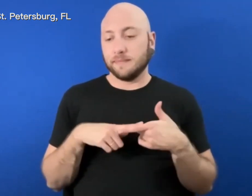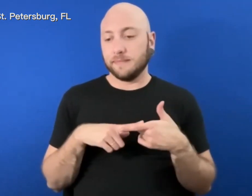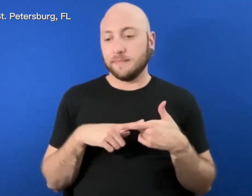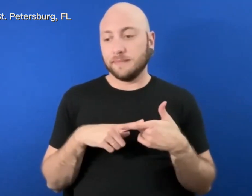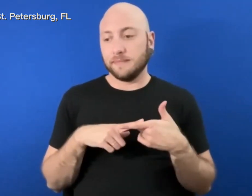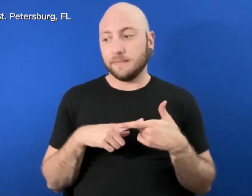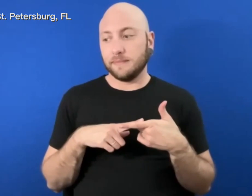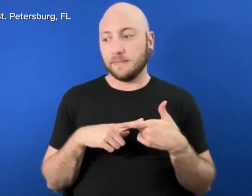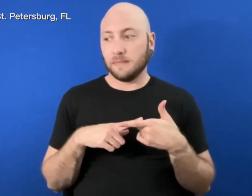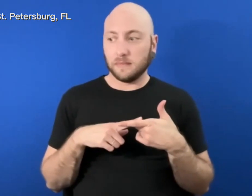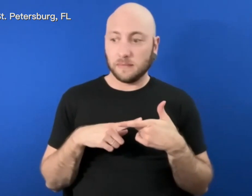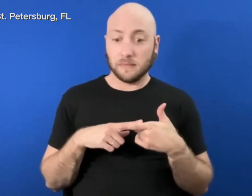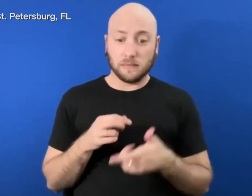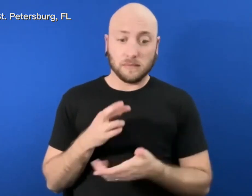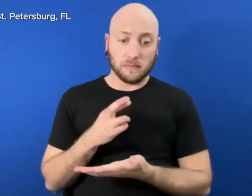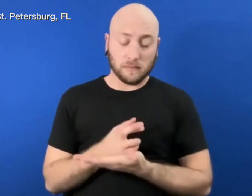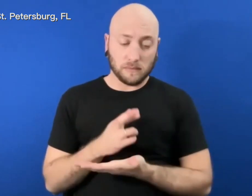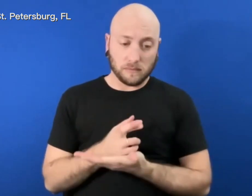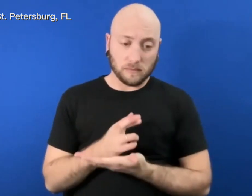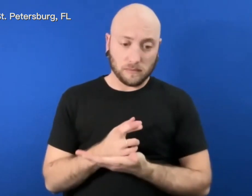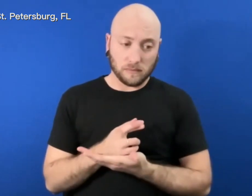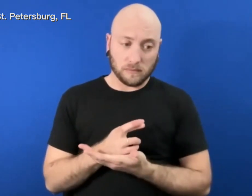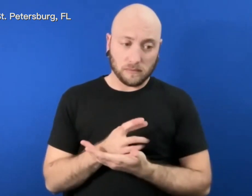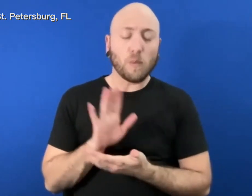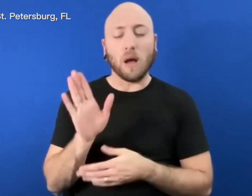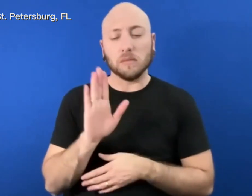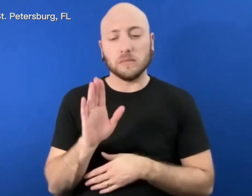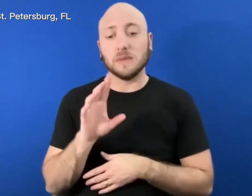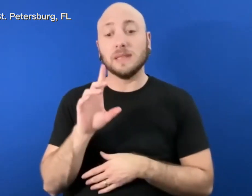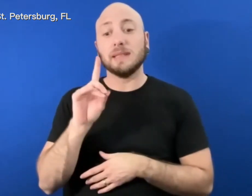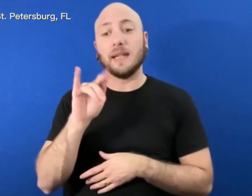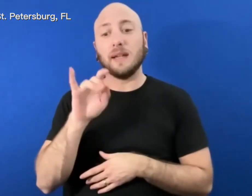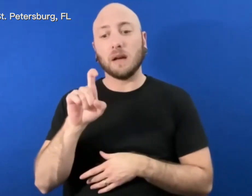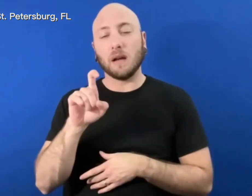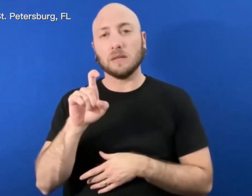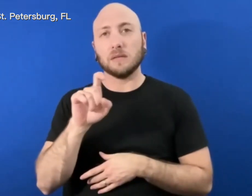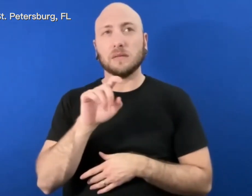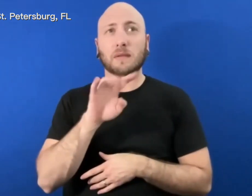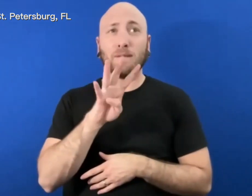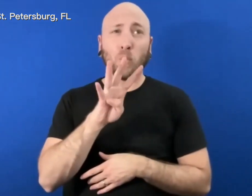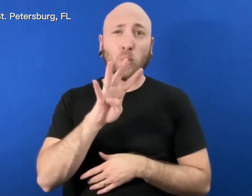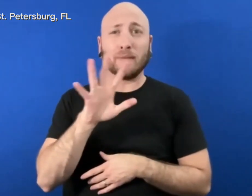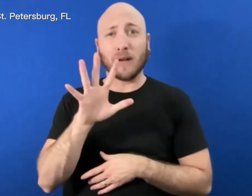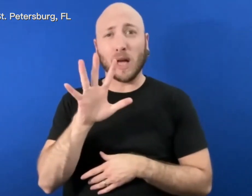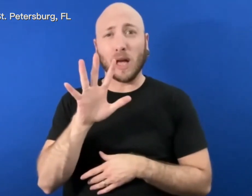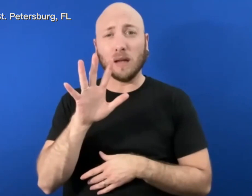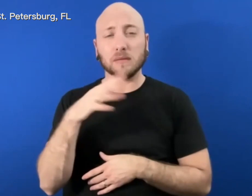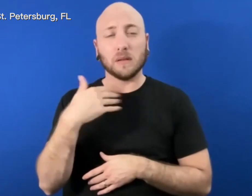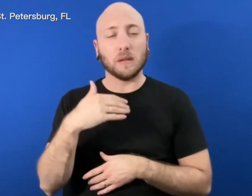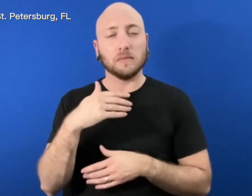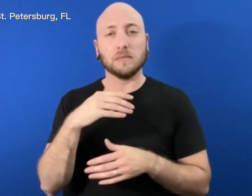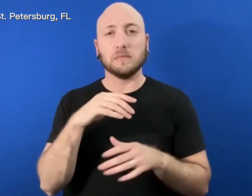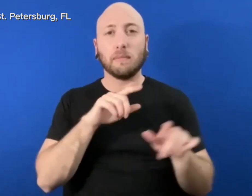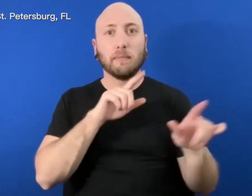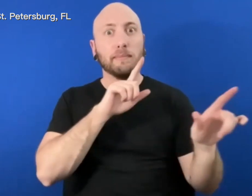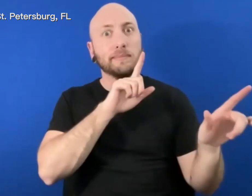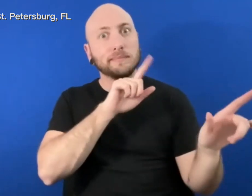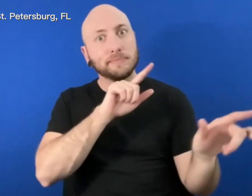four, maybe five detoxes. I can't even remember, but I went to a lot of different detoxes. I went to two other